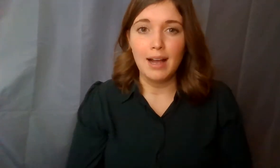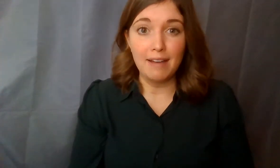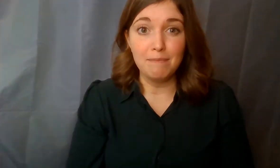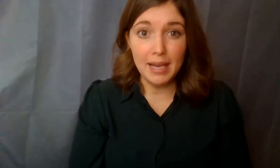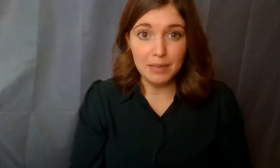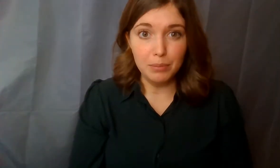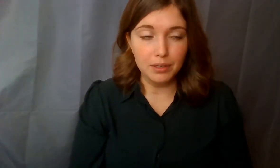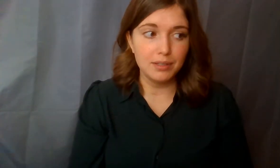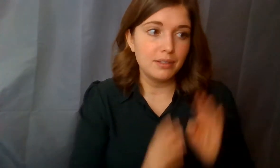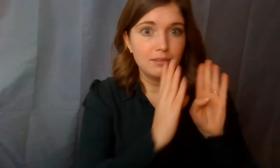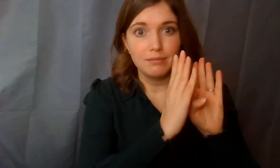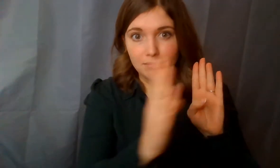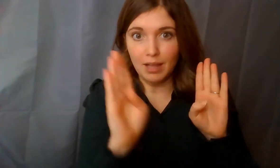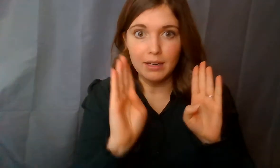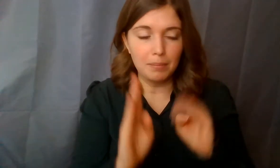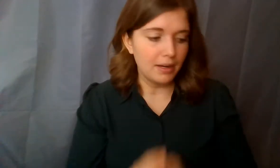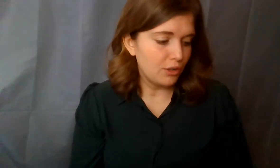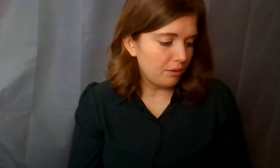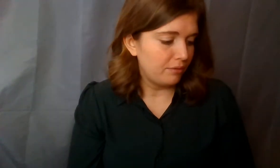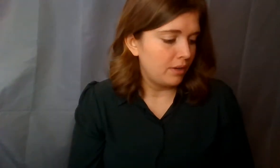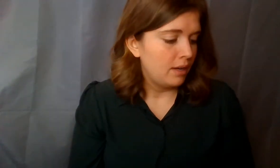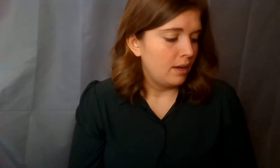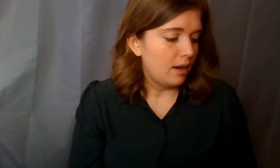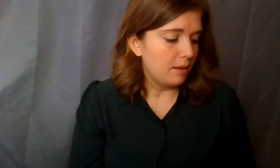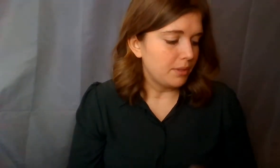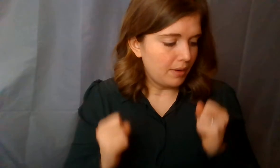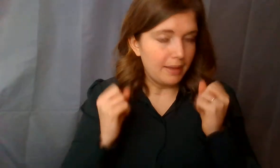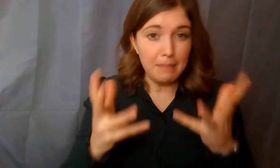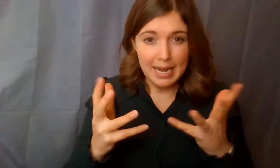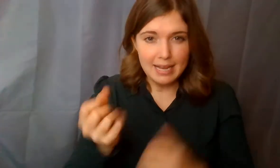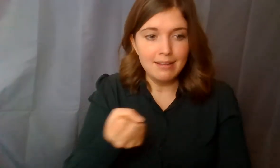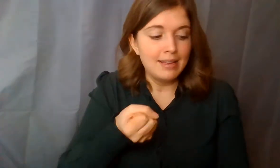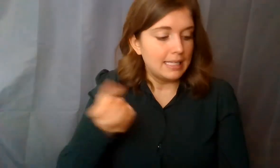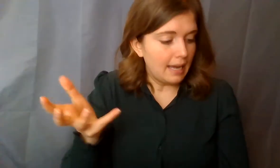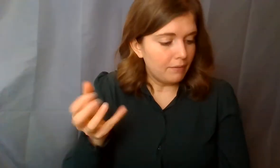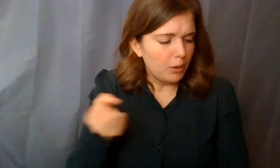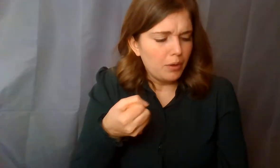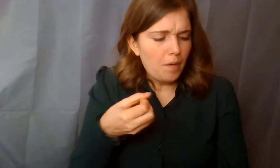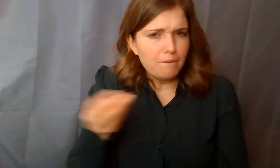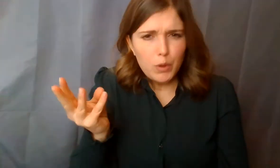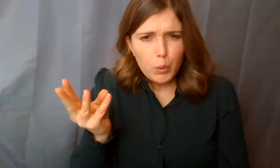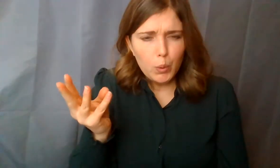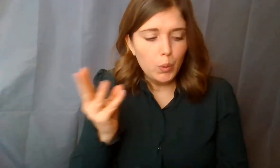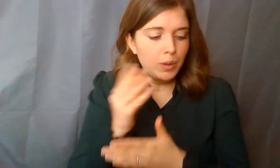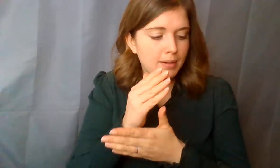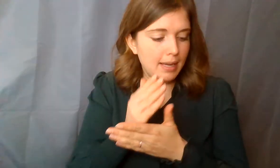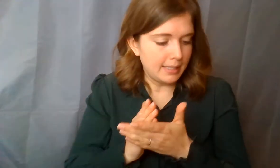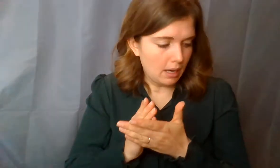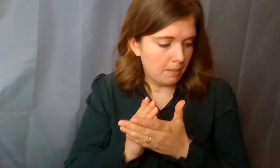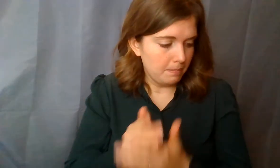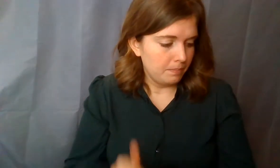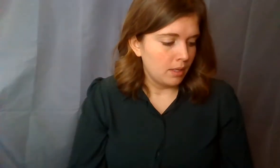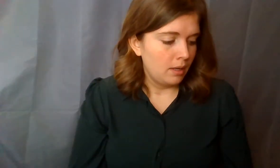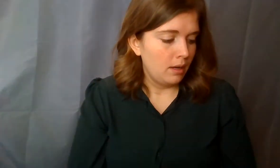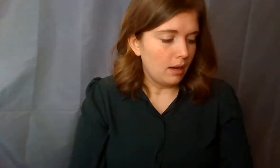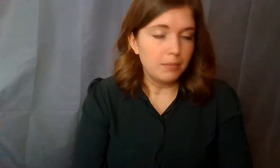I have many books lined up on a shelf. So we had many, several, a few, and some. So